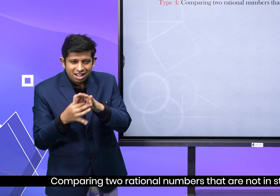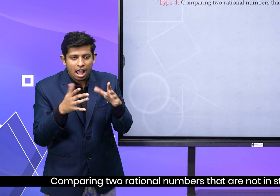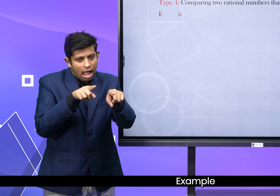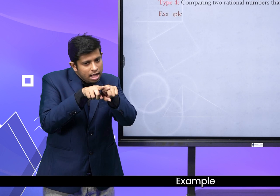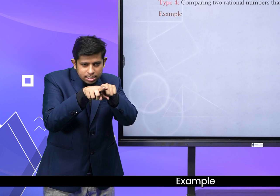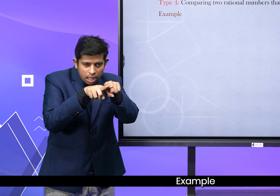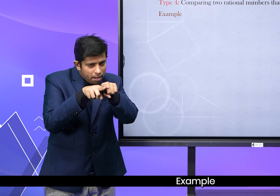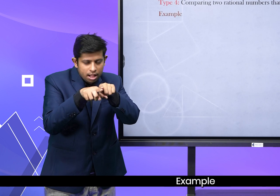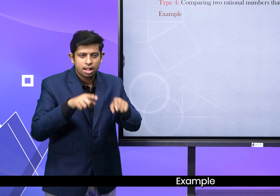Example.